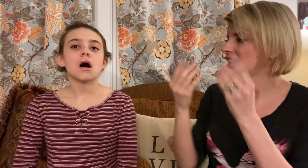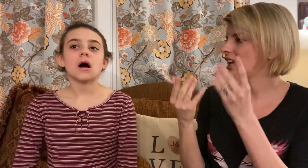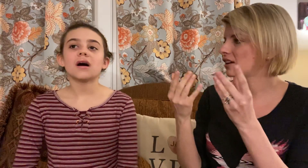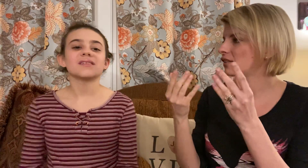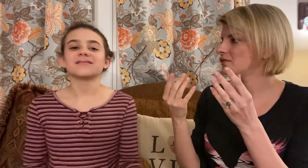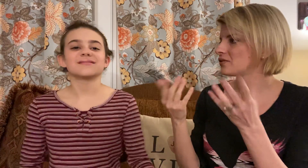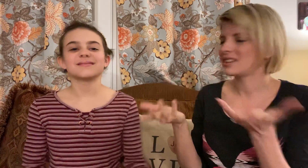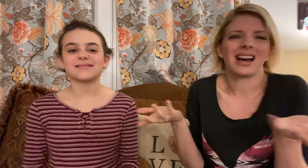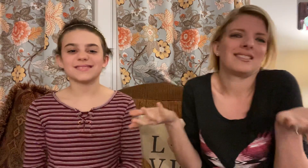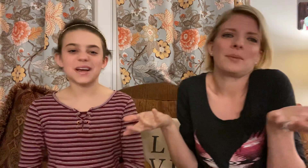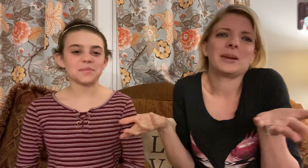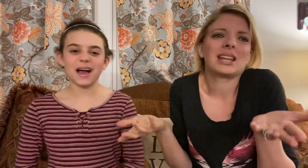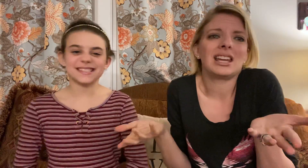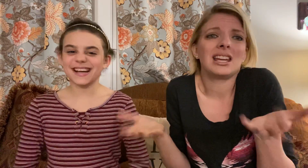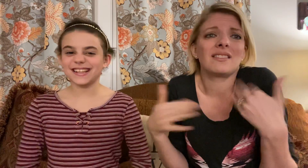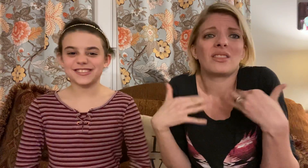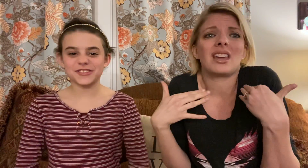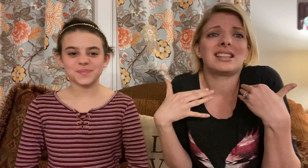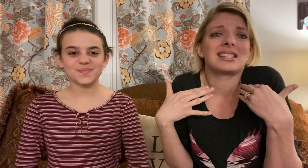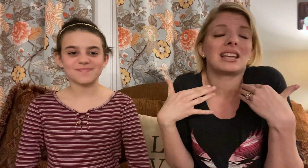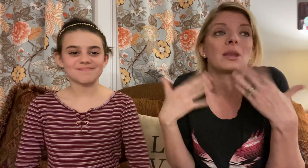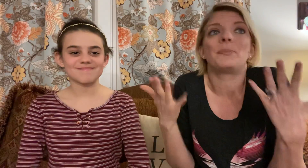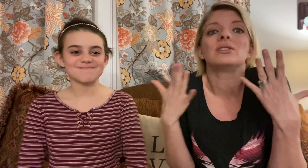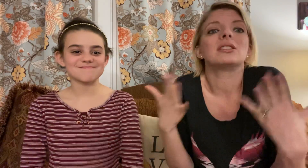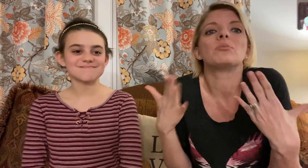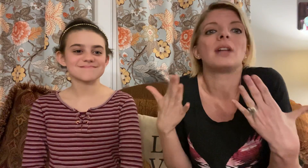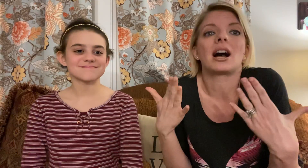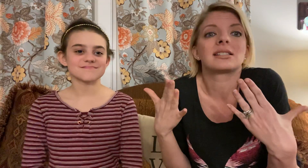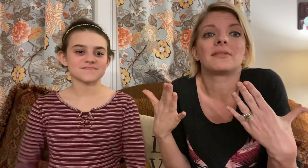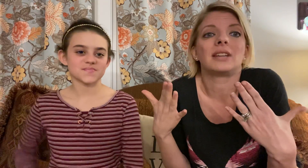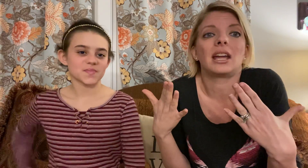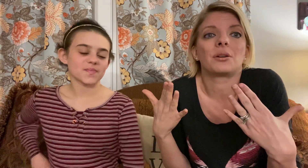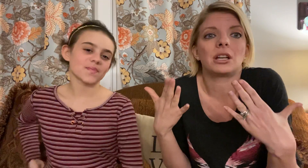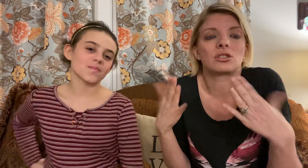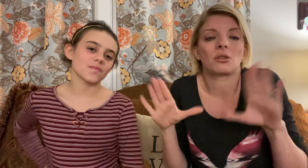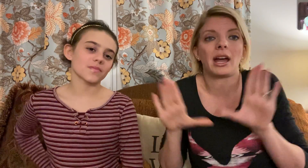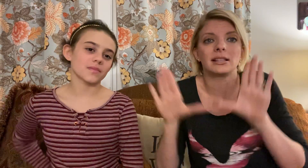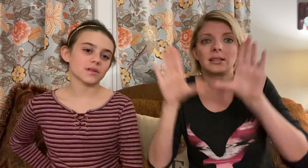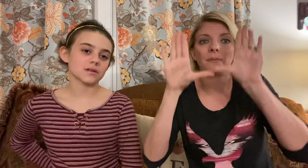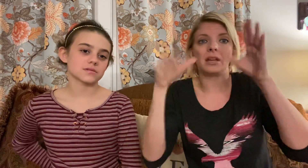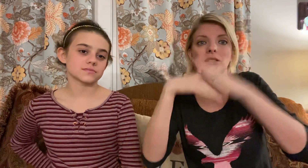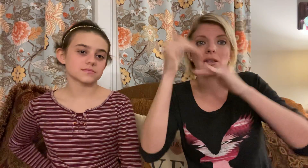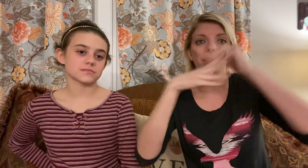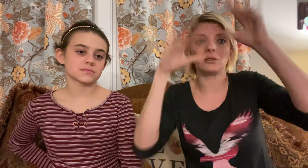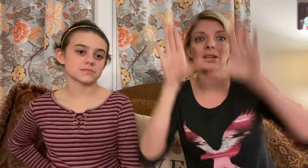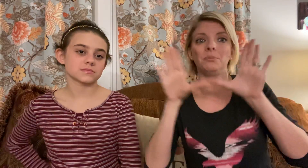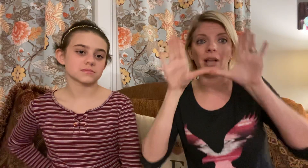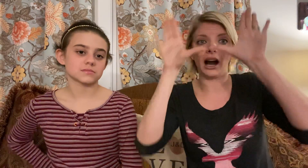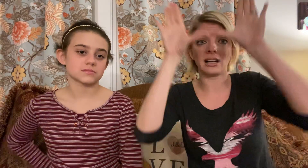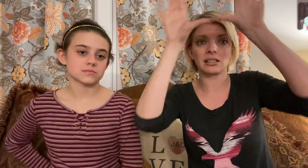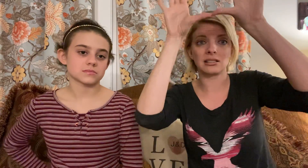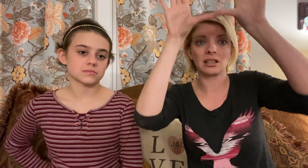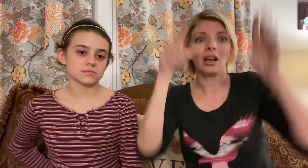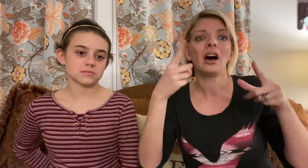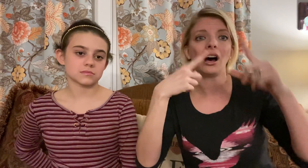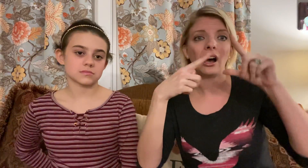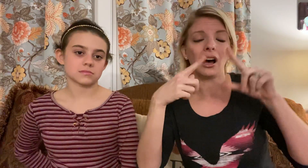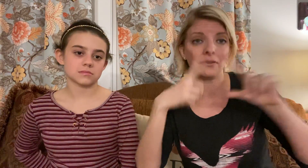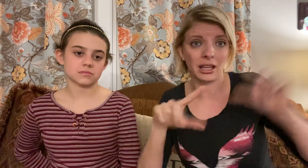Like the beginning, it's like the building blocks of language, okay? It's the building blocks of